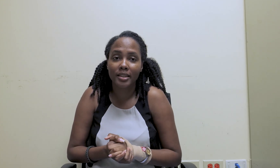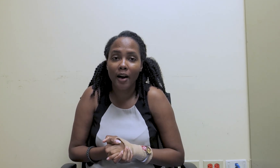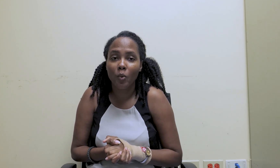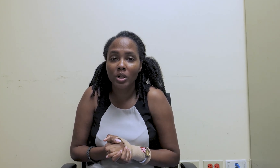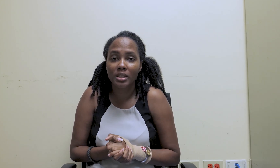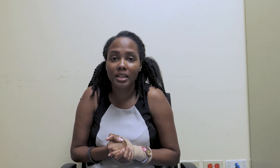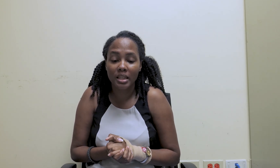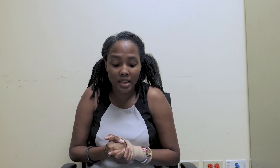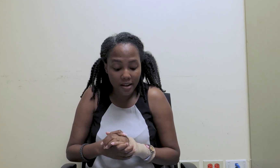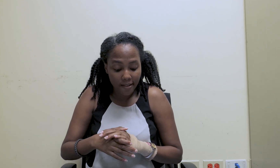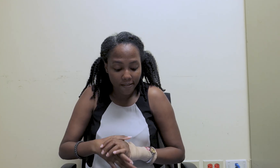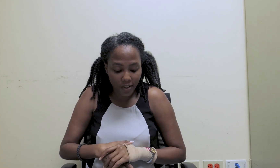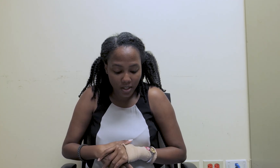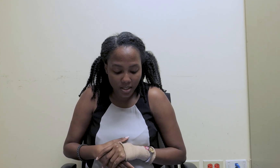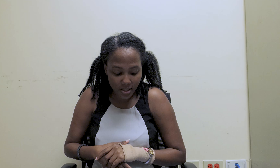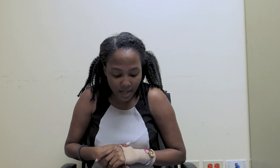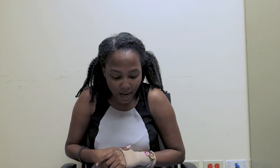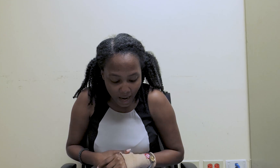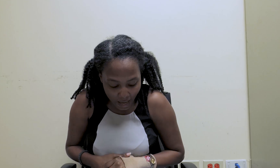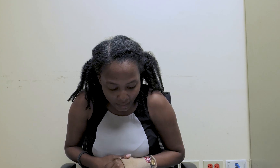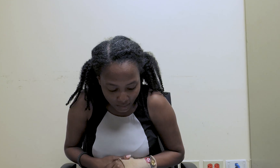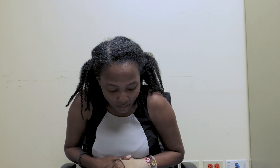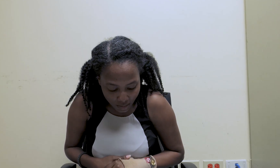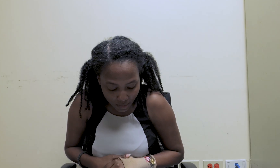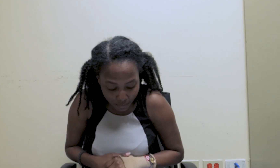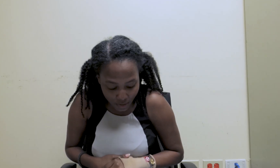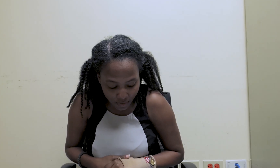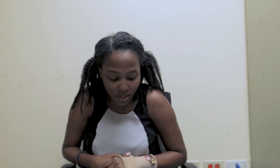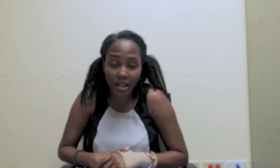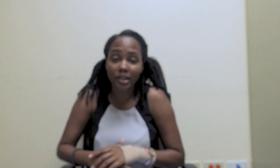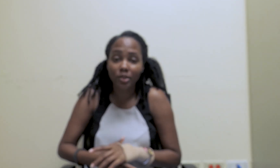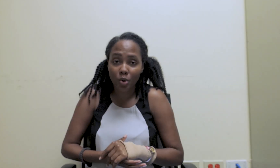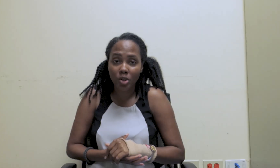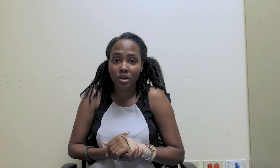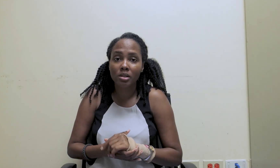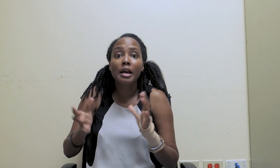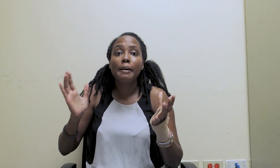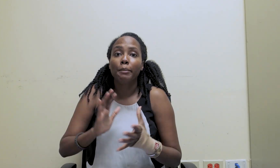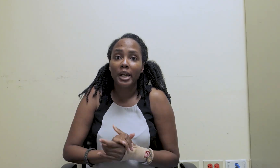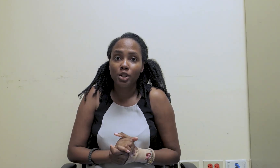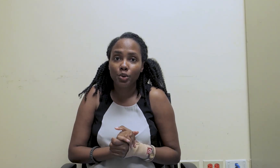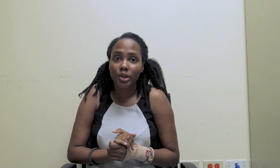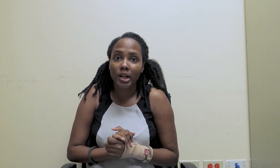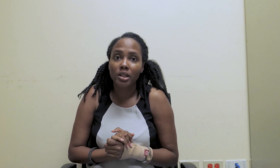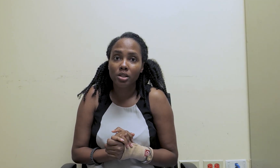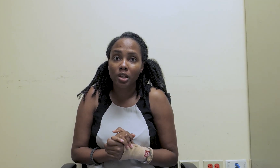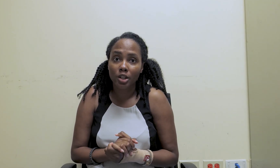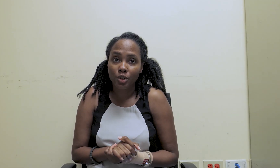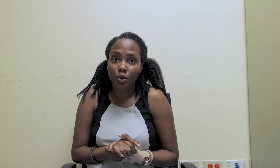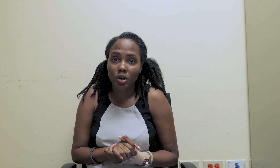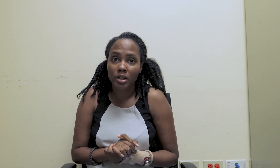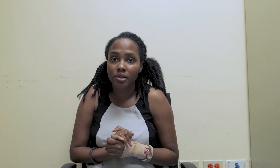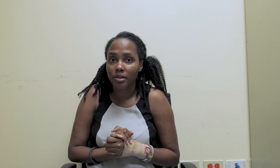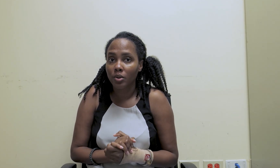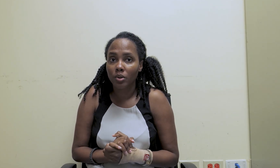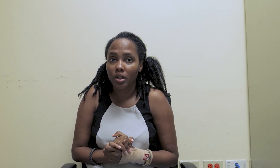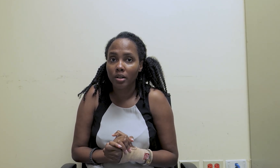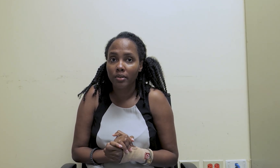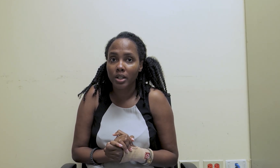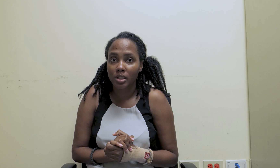That was the first verse and the chorus. Make sure you at least learn the chorus if you don't learn the